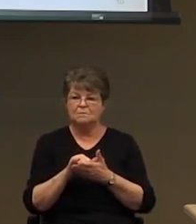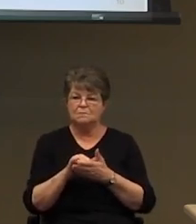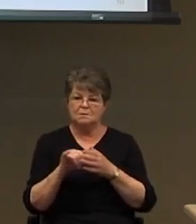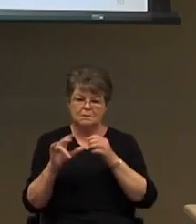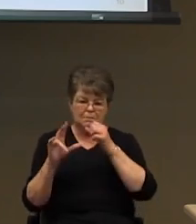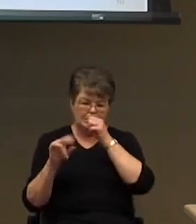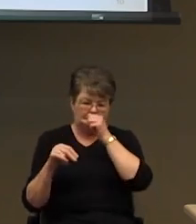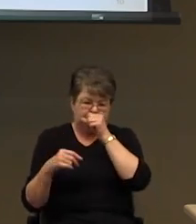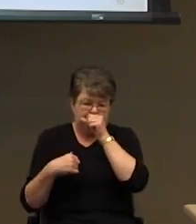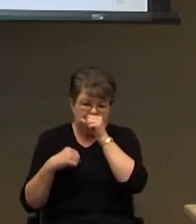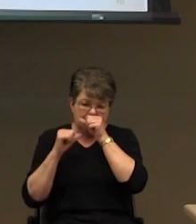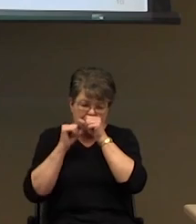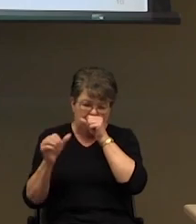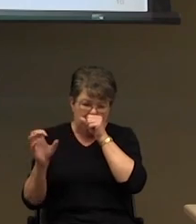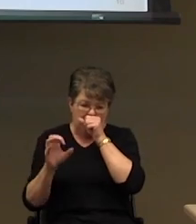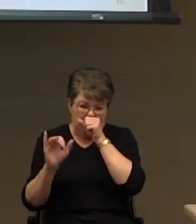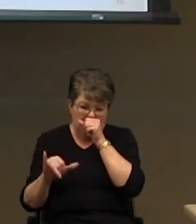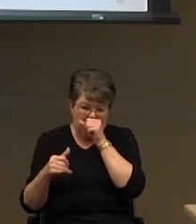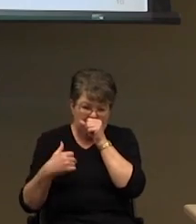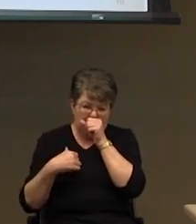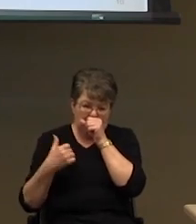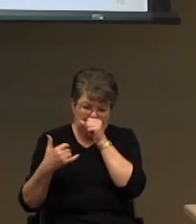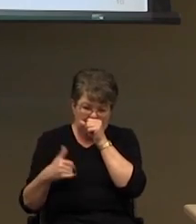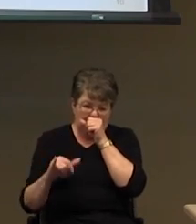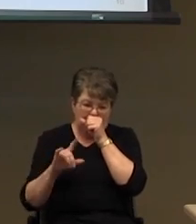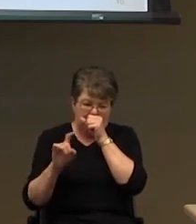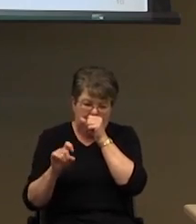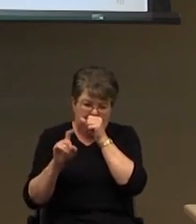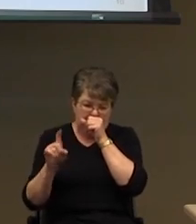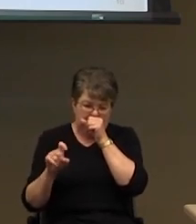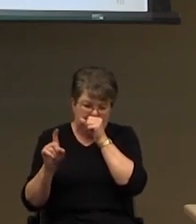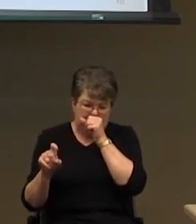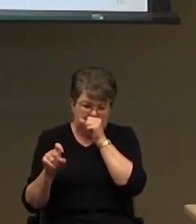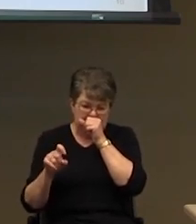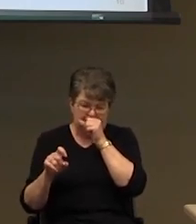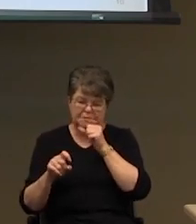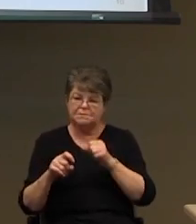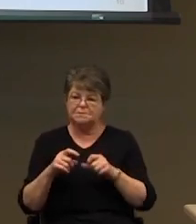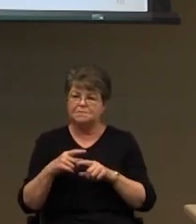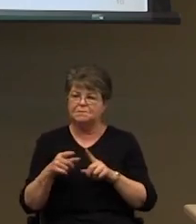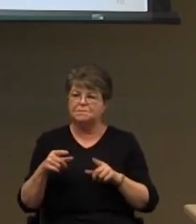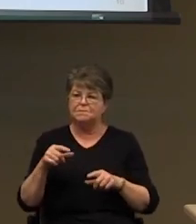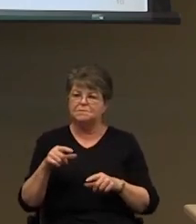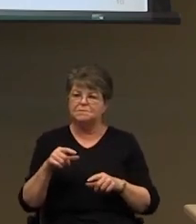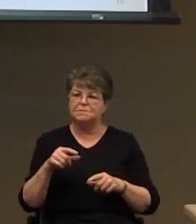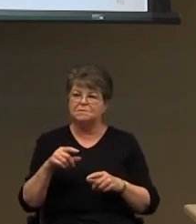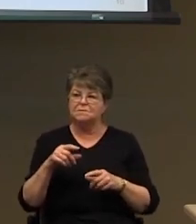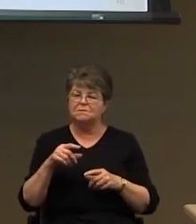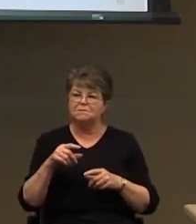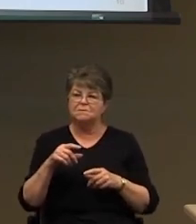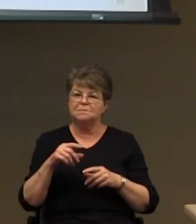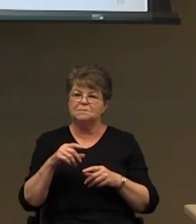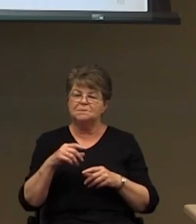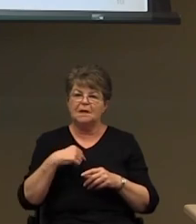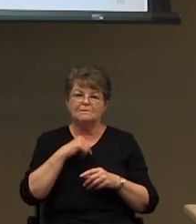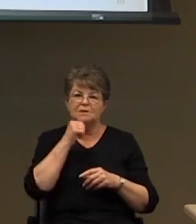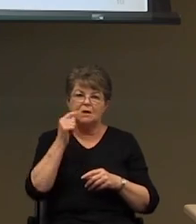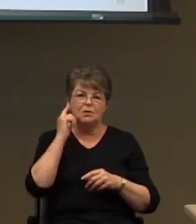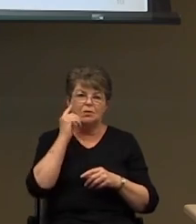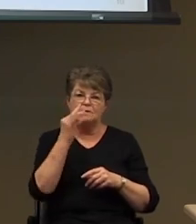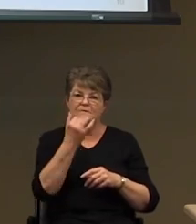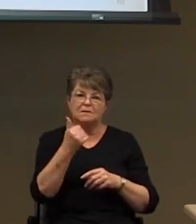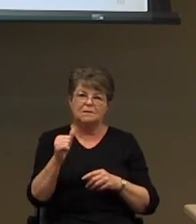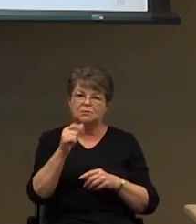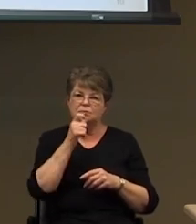no, I'm not doing that. There's lots of questions. I know there will still be questions, but I have not heard from anybody saying this is out of the question. And I've been very